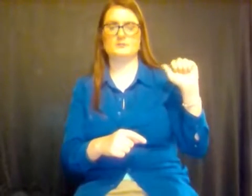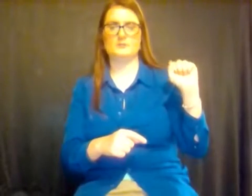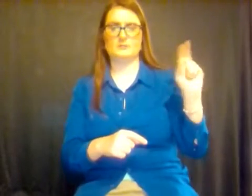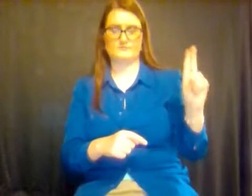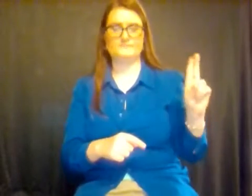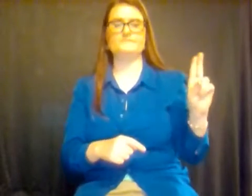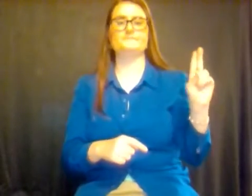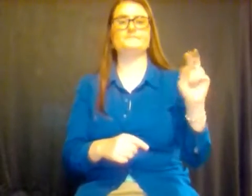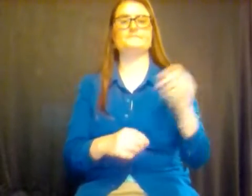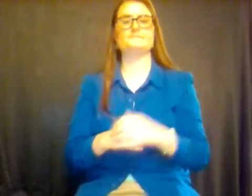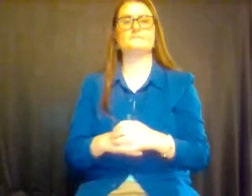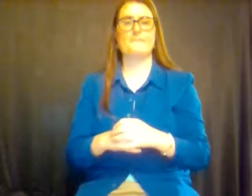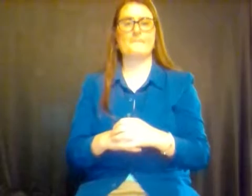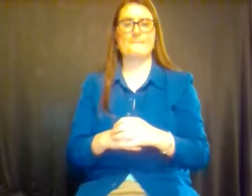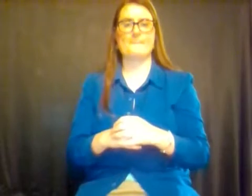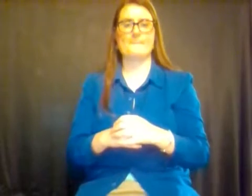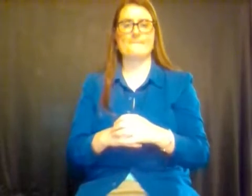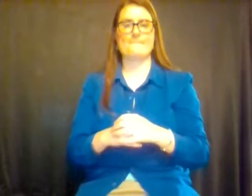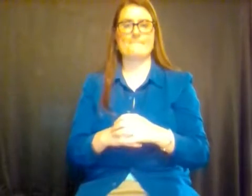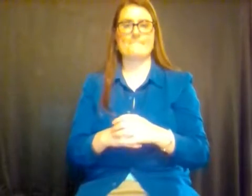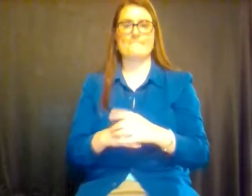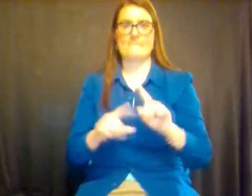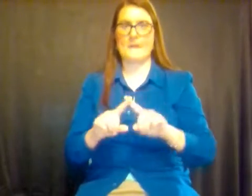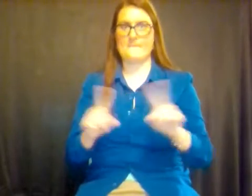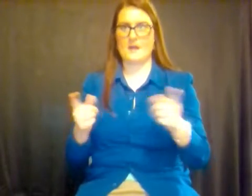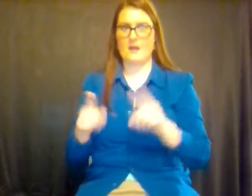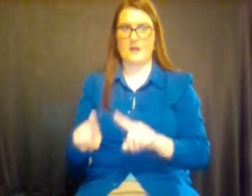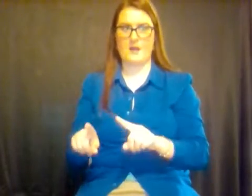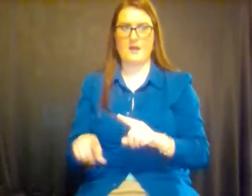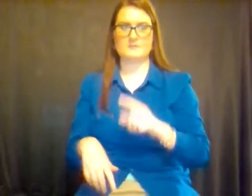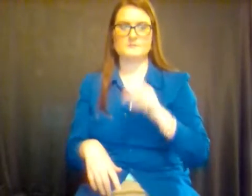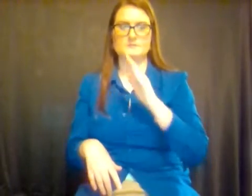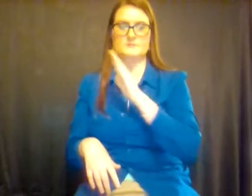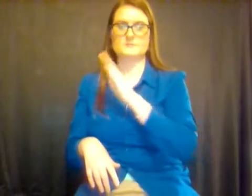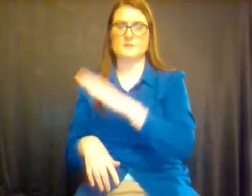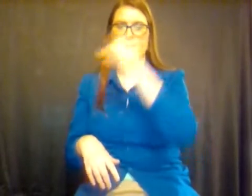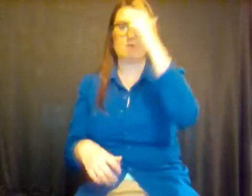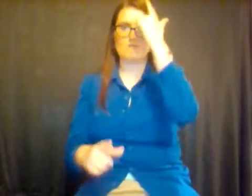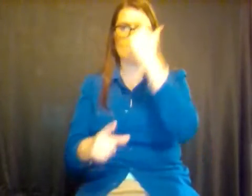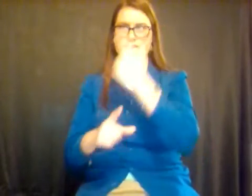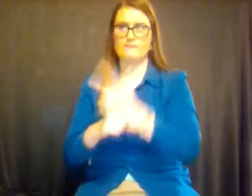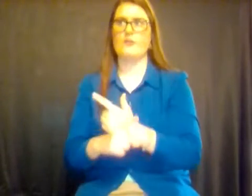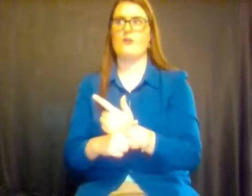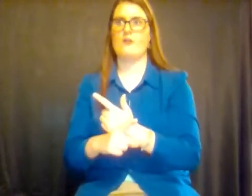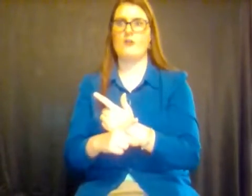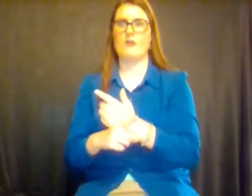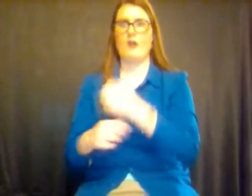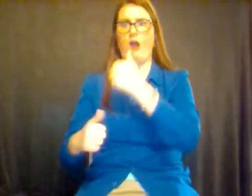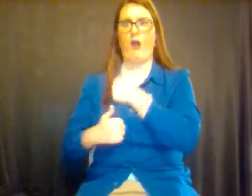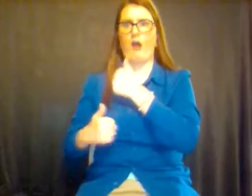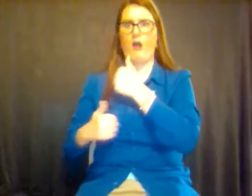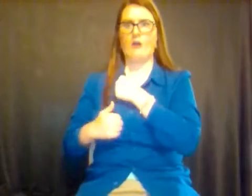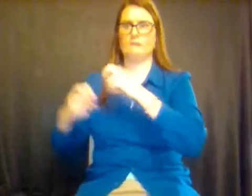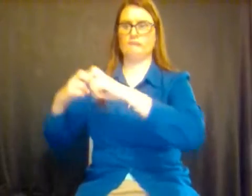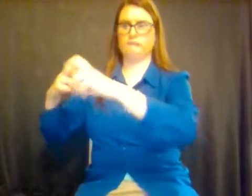him, with 400 men. "This is it," Jacob told himself as Esau began to run. "My brother